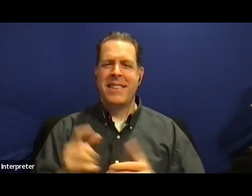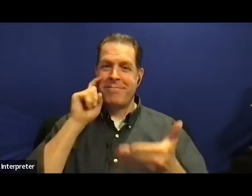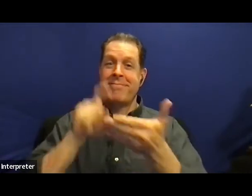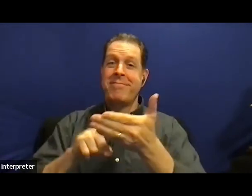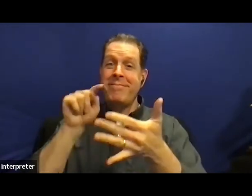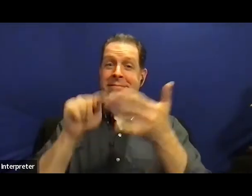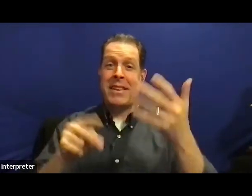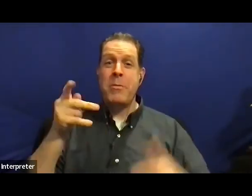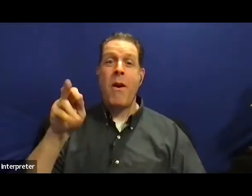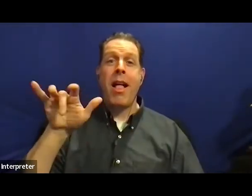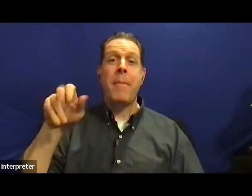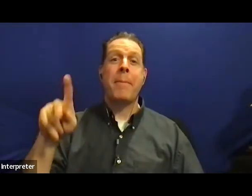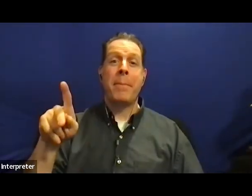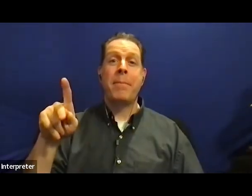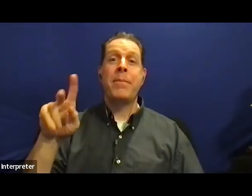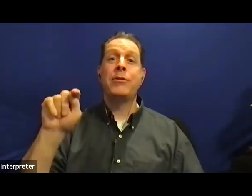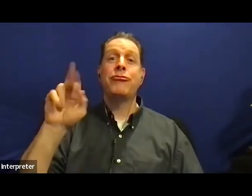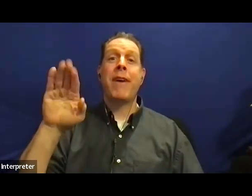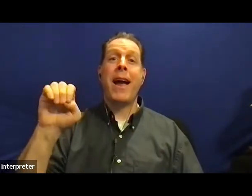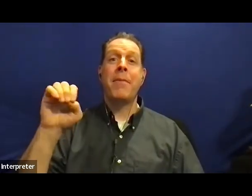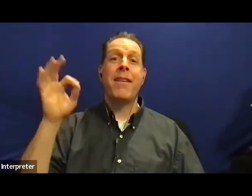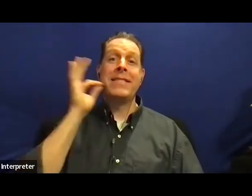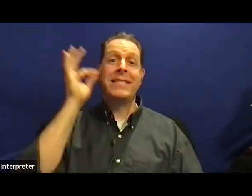Puyallup Tribe of Indians.